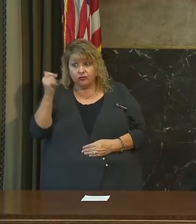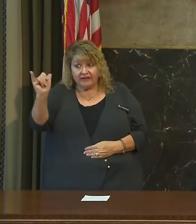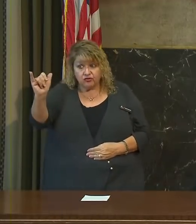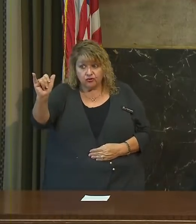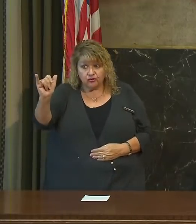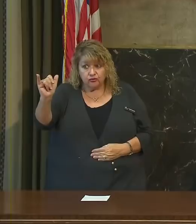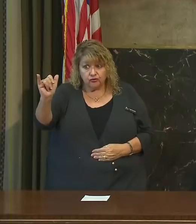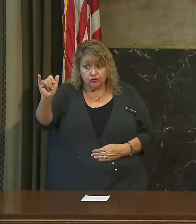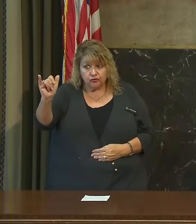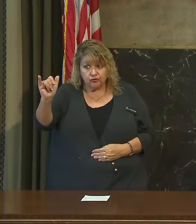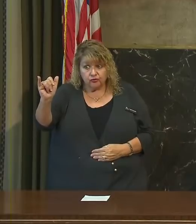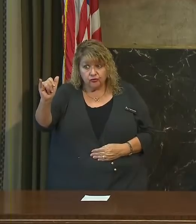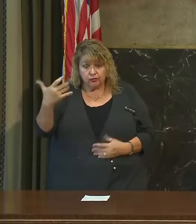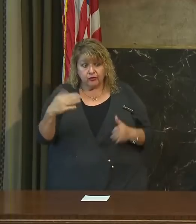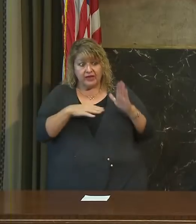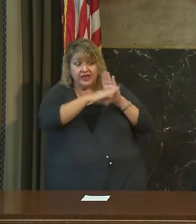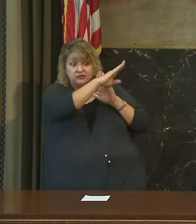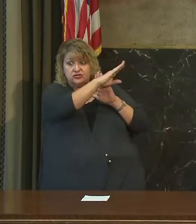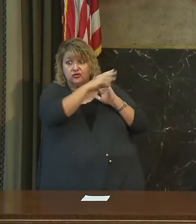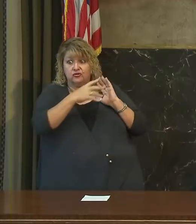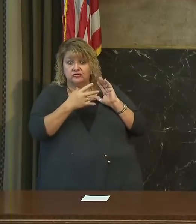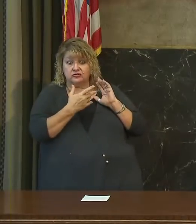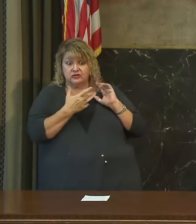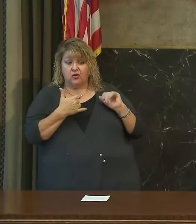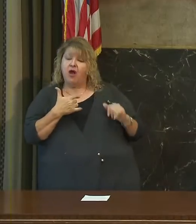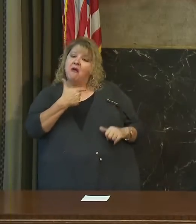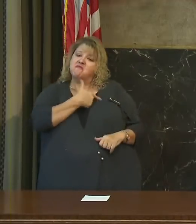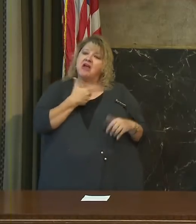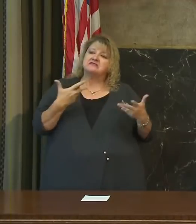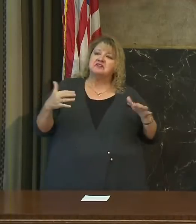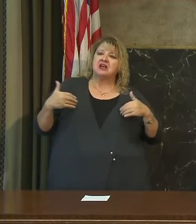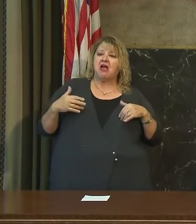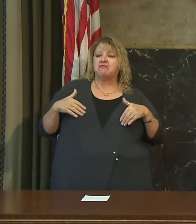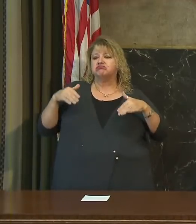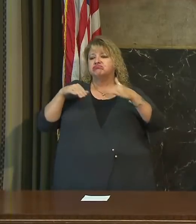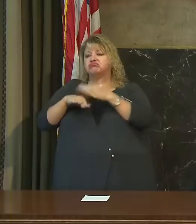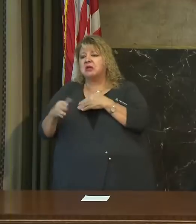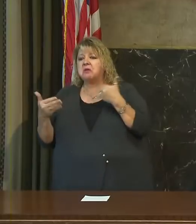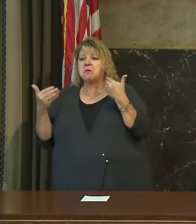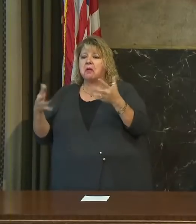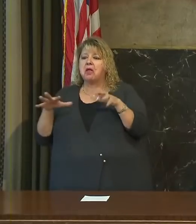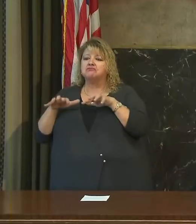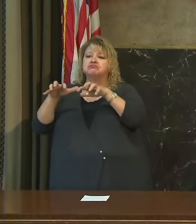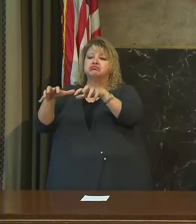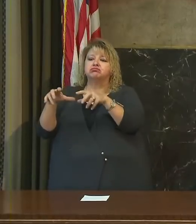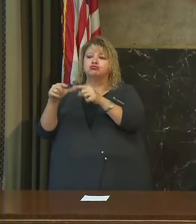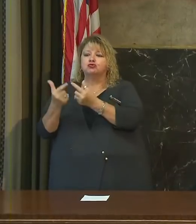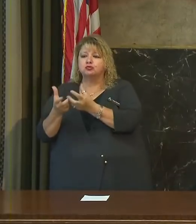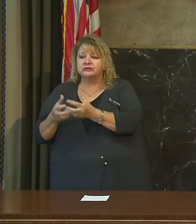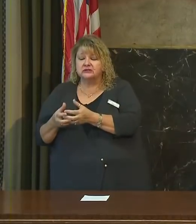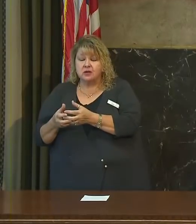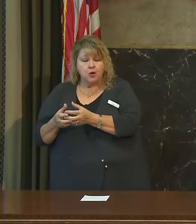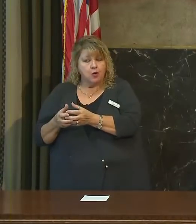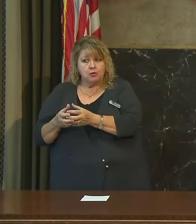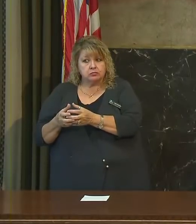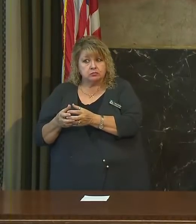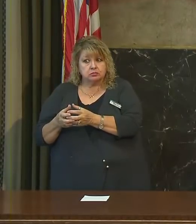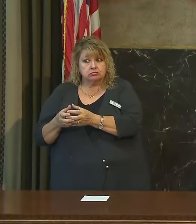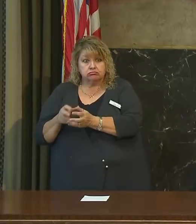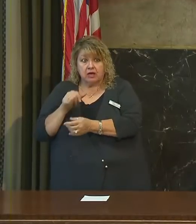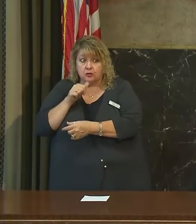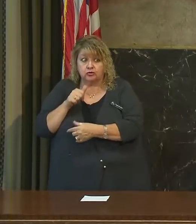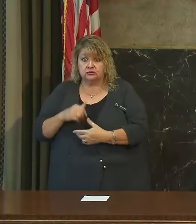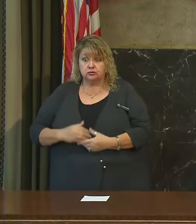But we're in a surge right now. We're in a really bad surge. And so we've got to buckle down and mitigate our way through this